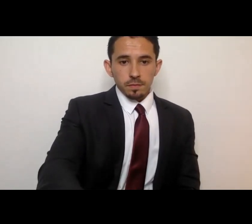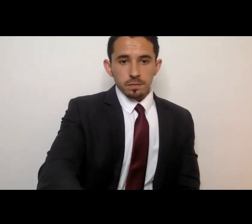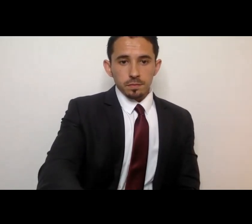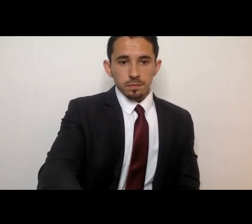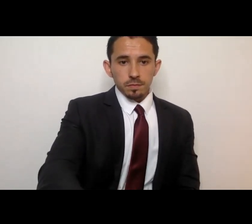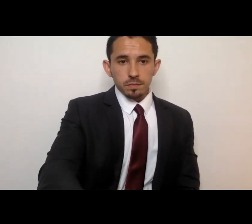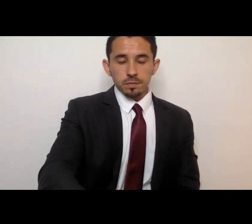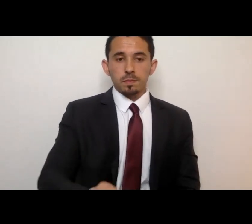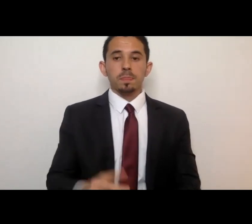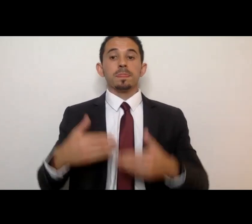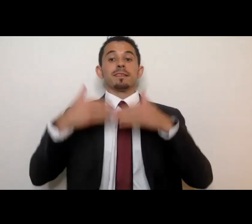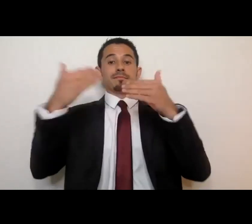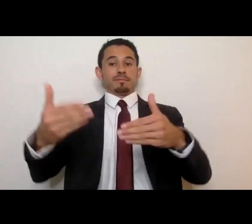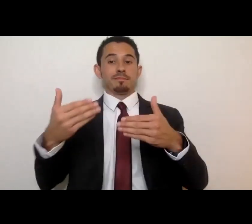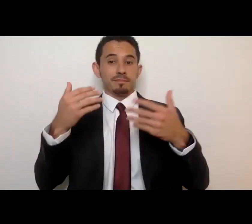3.